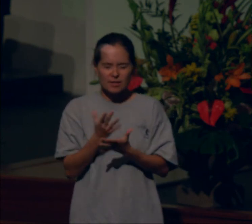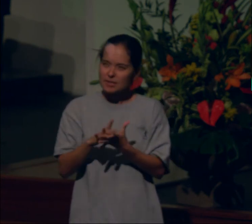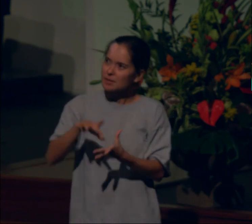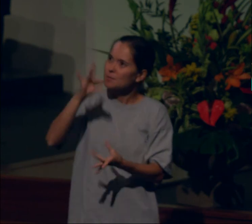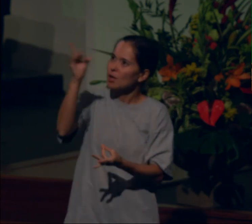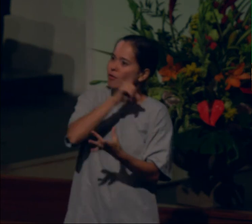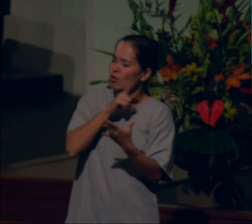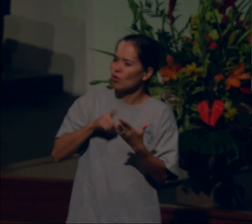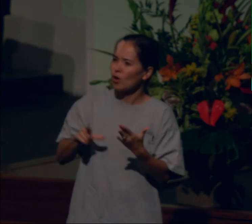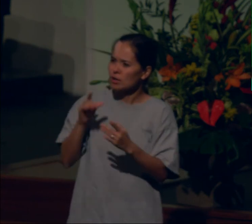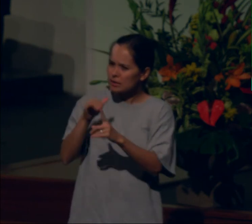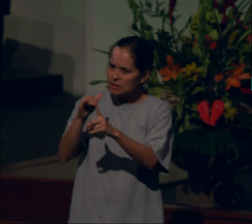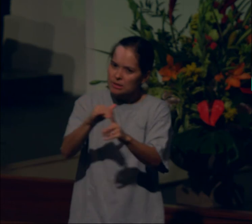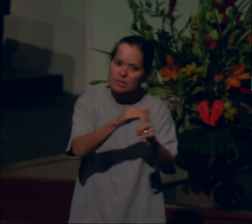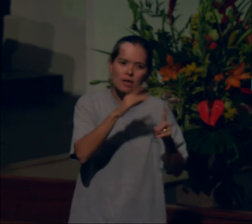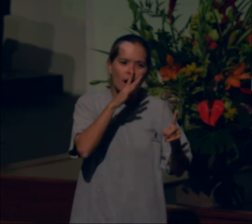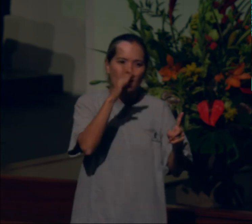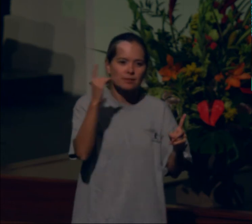talking to somebody right now.